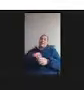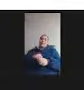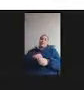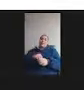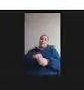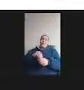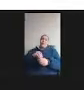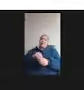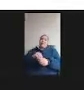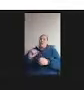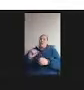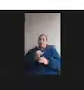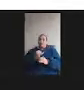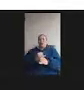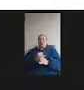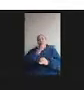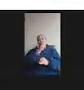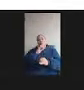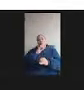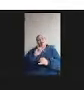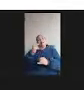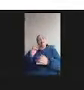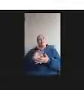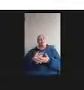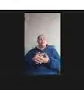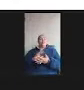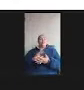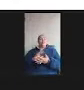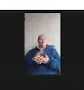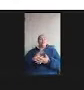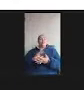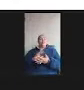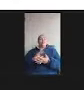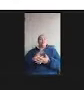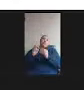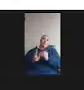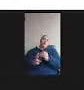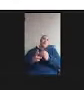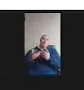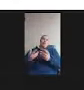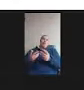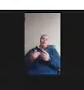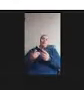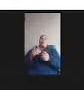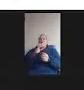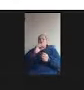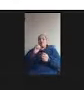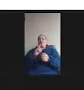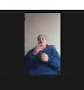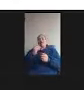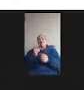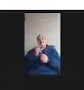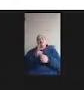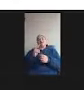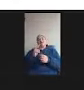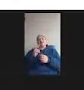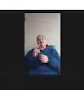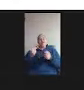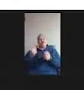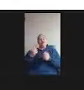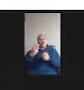it means another vacancy is then created, and therefore there's then again in that new vacancy, there's